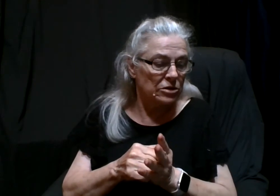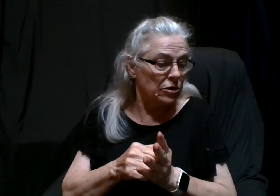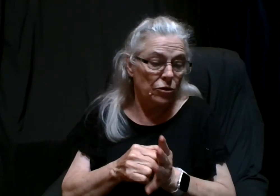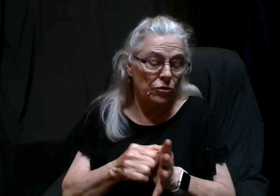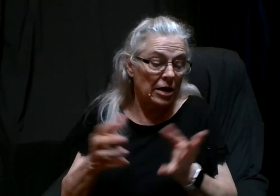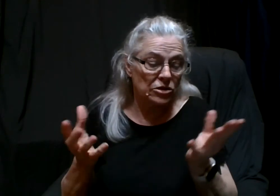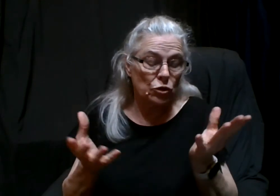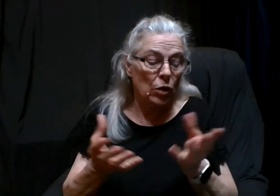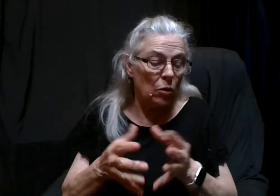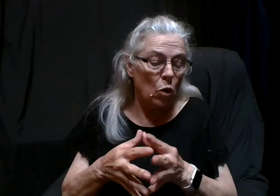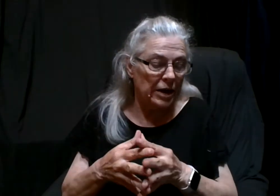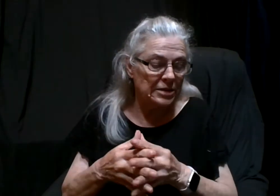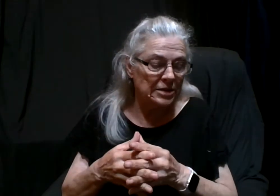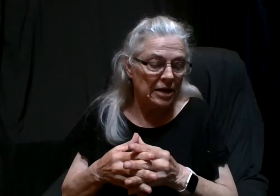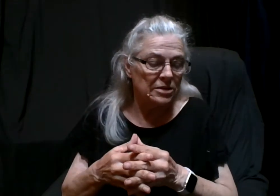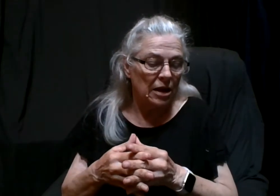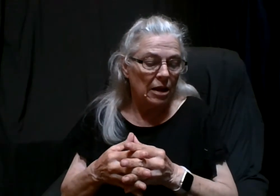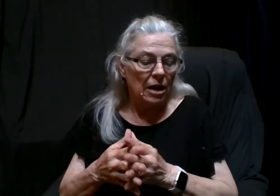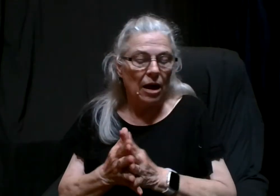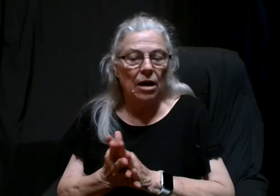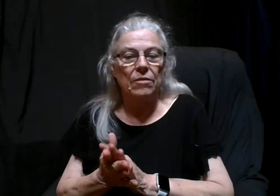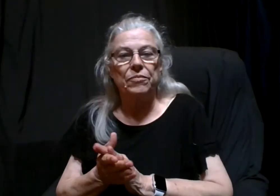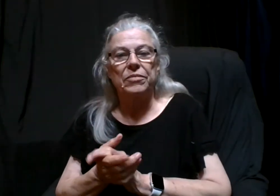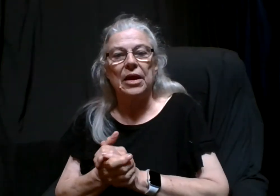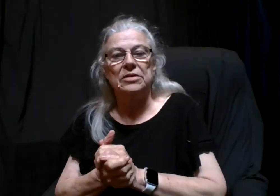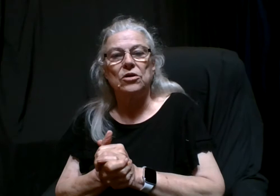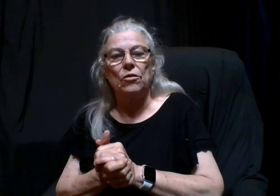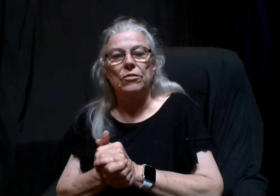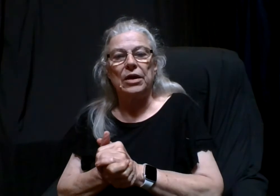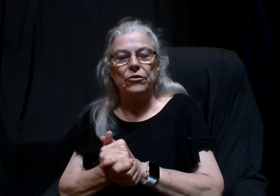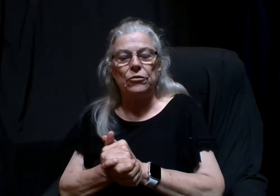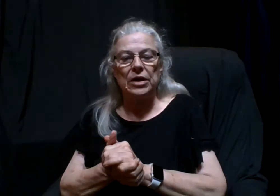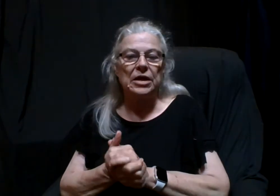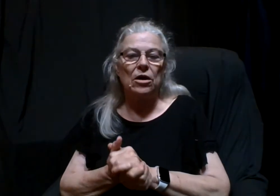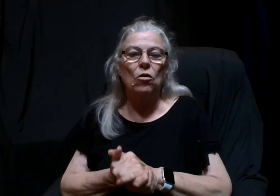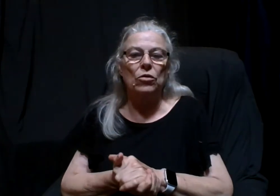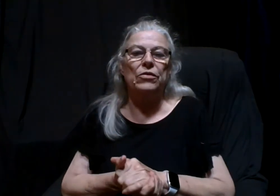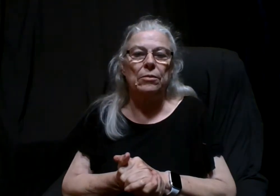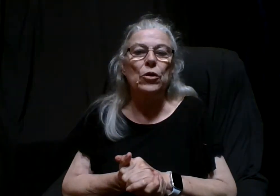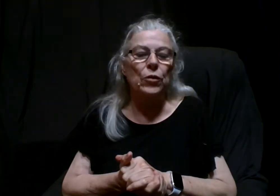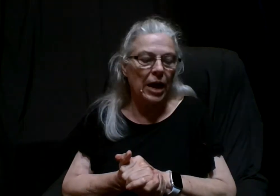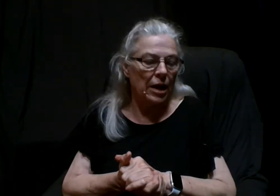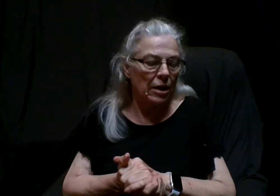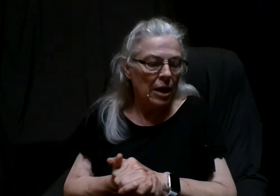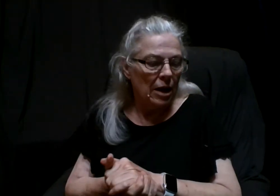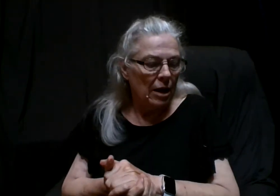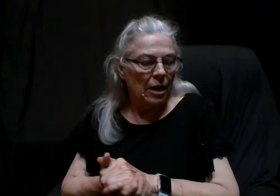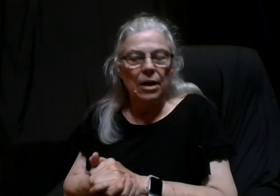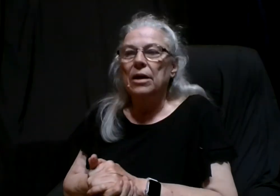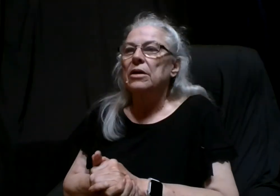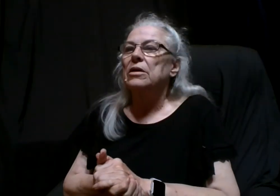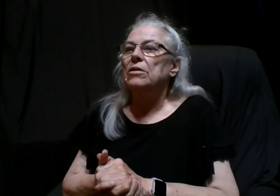to 2021, it says. Um, and so if you need to get a hold of them, you can.